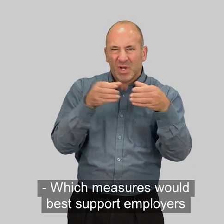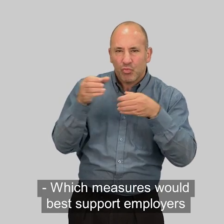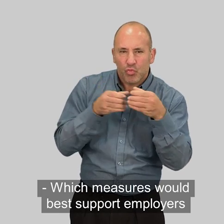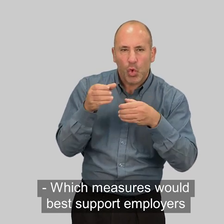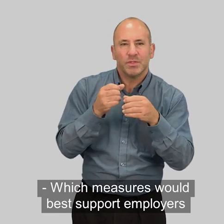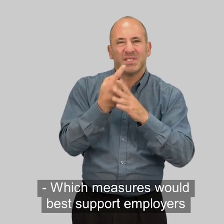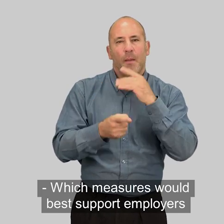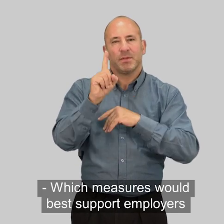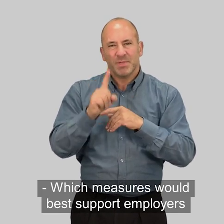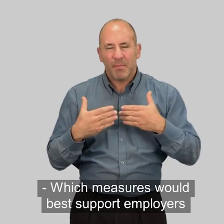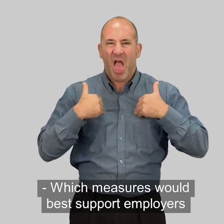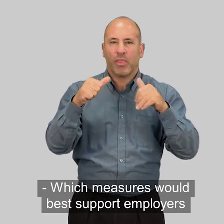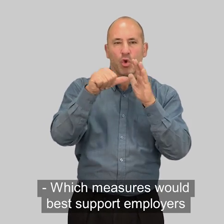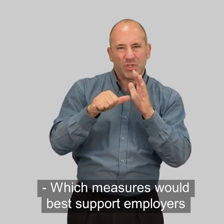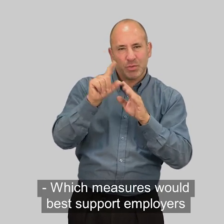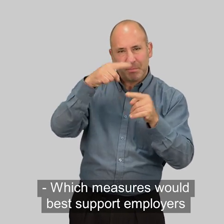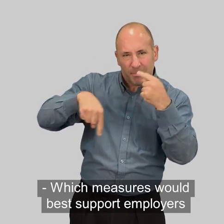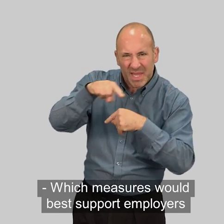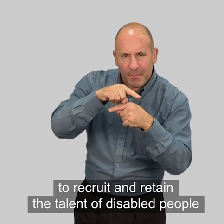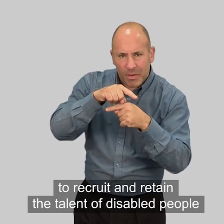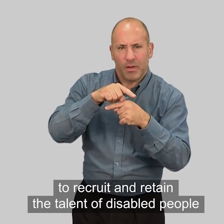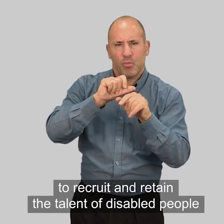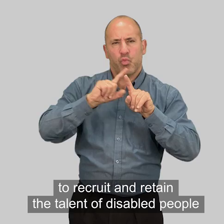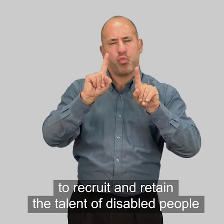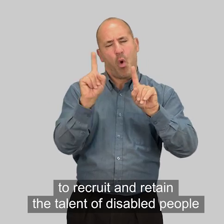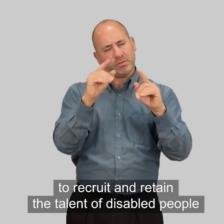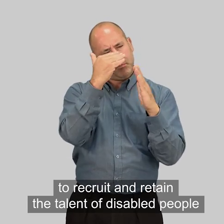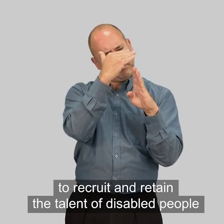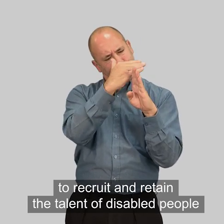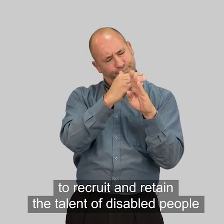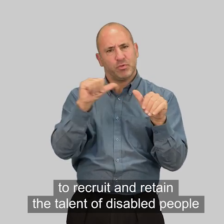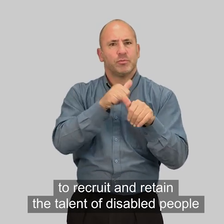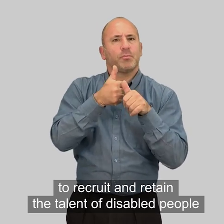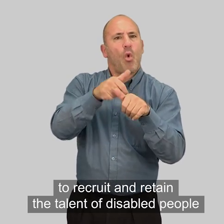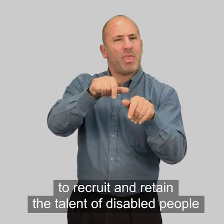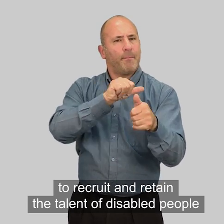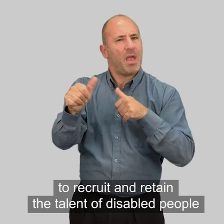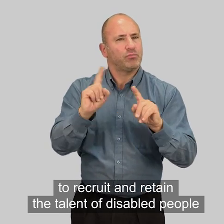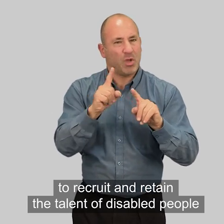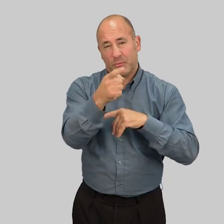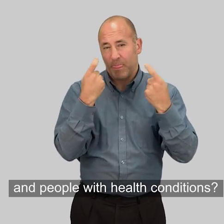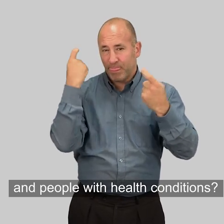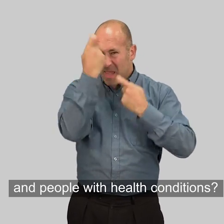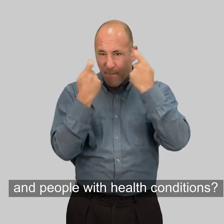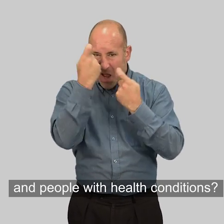Which measures would best support employers to recruit and retain the talent of disabled people and people with health